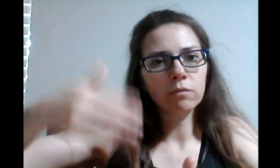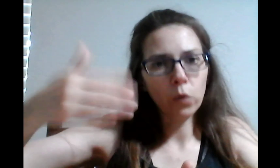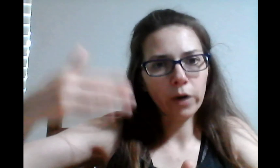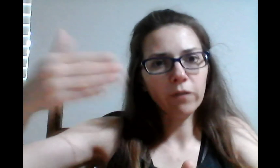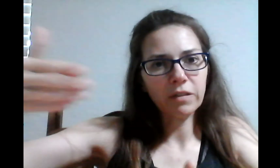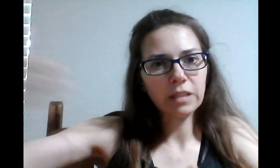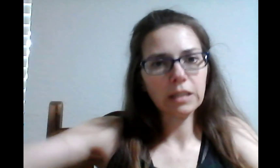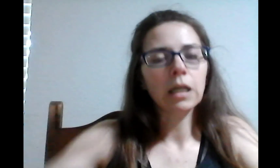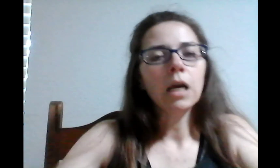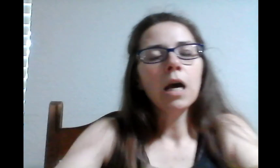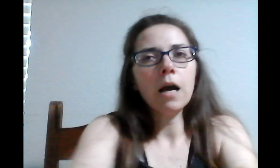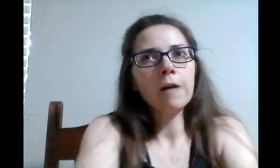40, 50, 60.